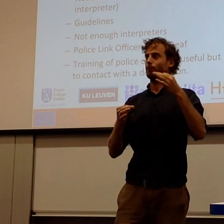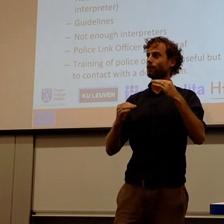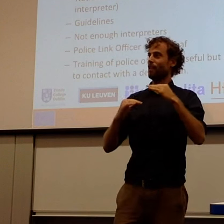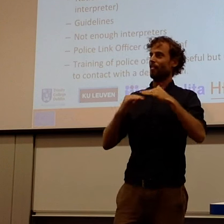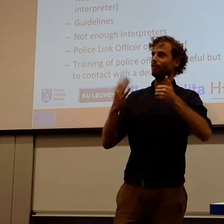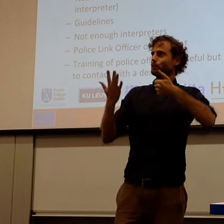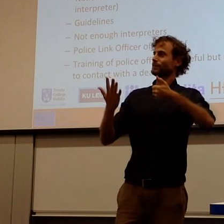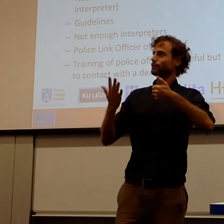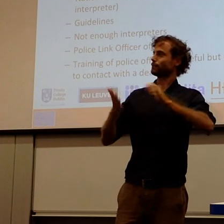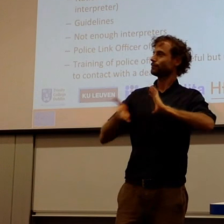people, and